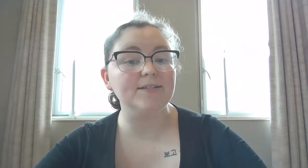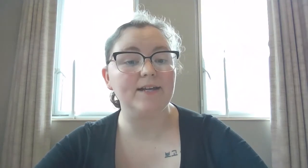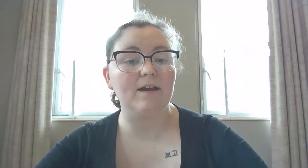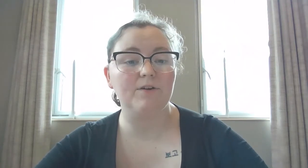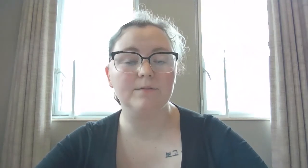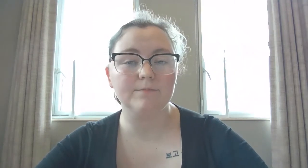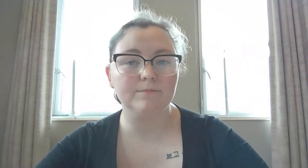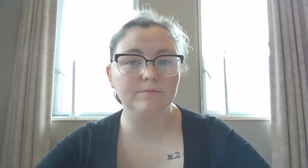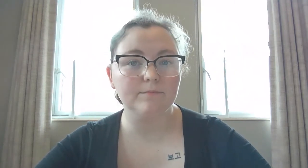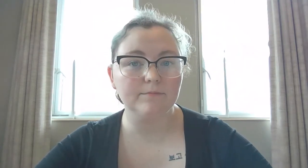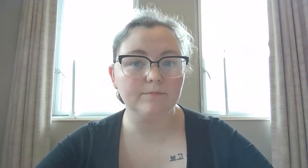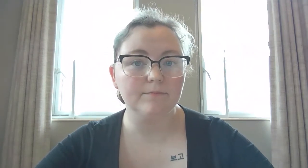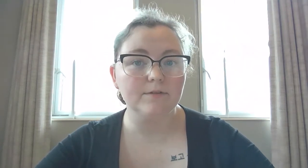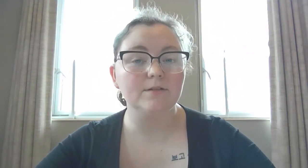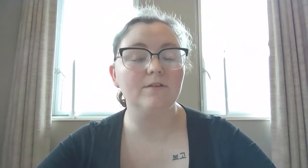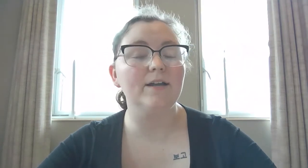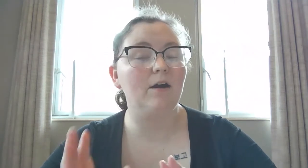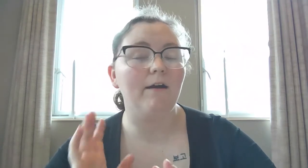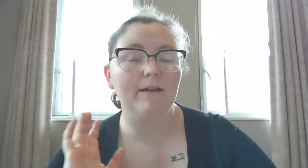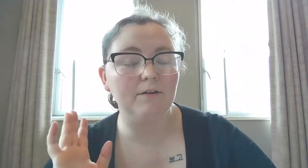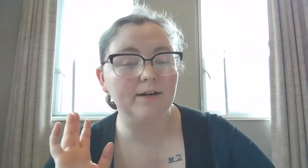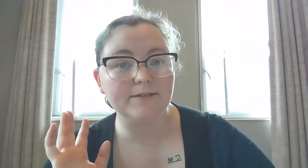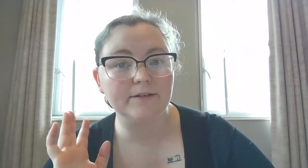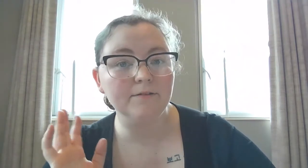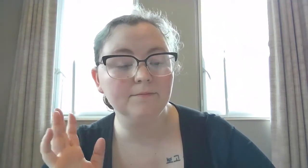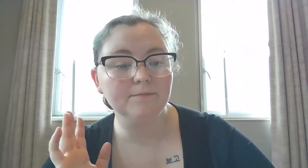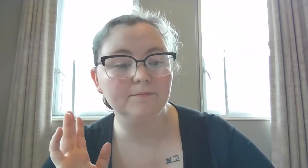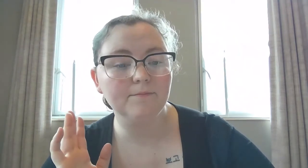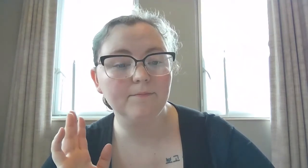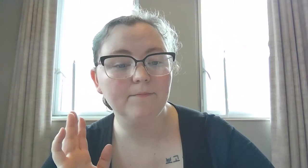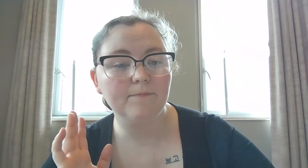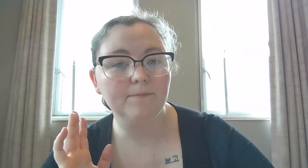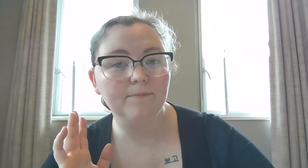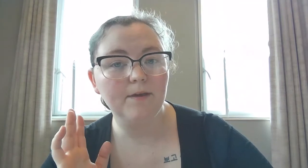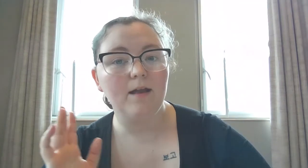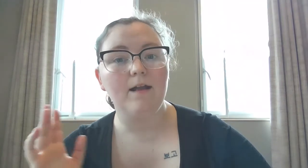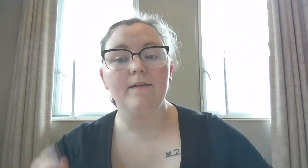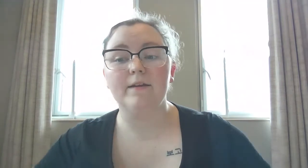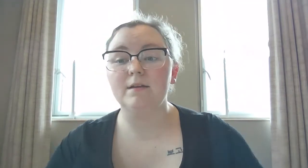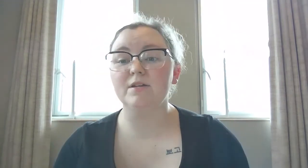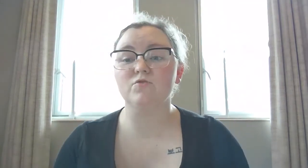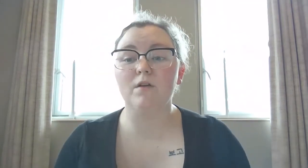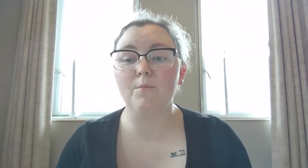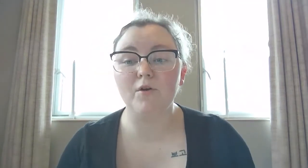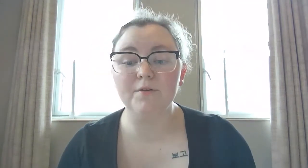hour? Go ahead, call out your answer. Then give me a drum roll.